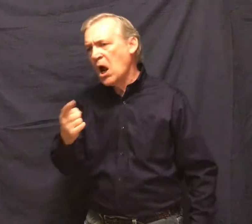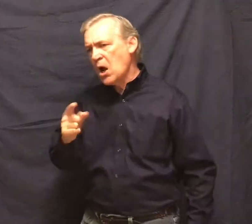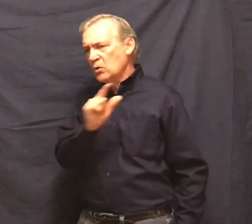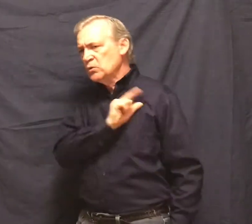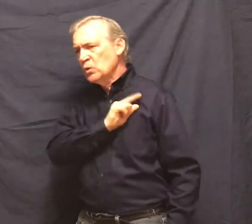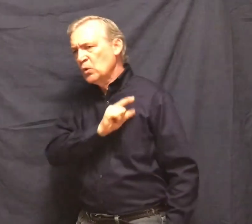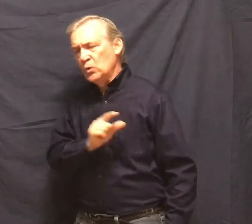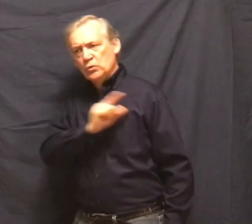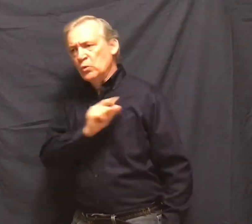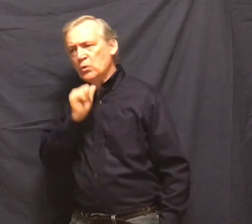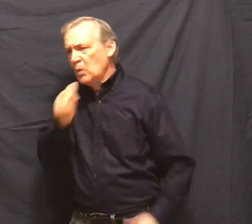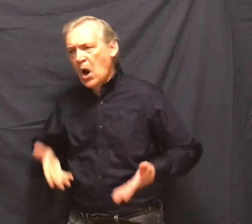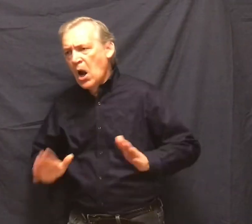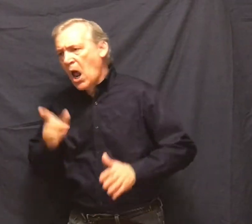Lenny.